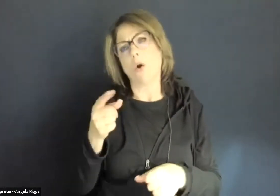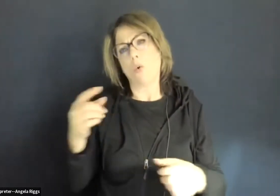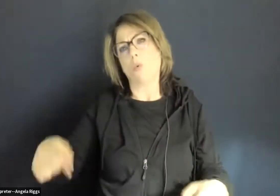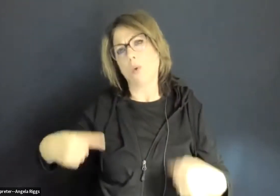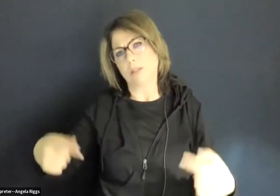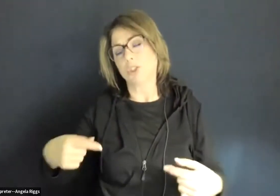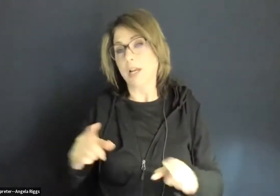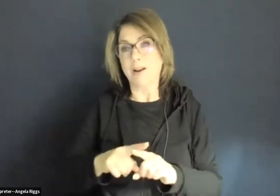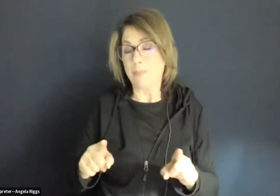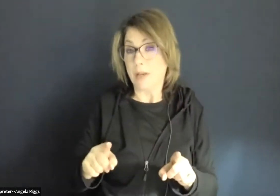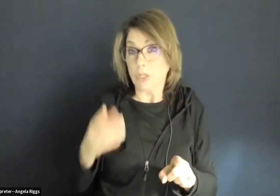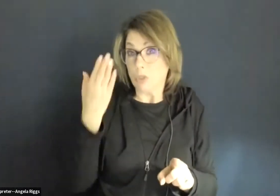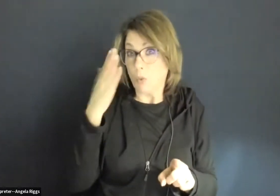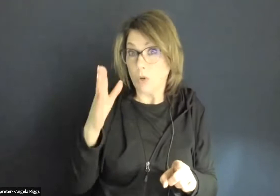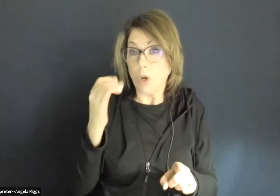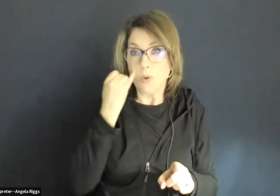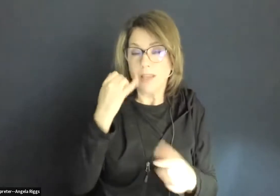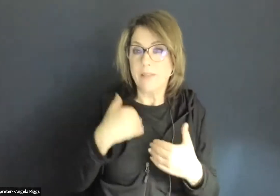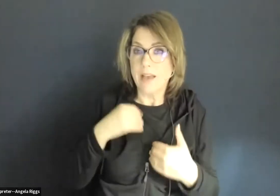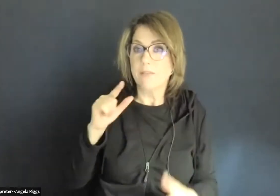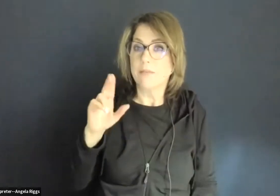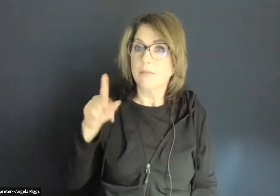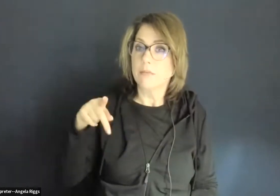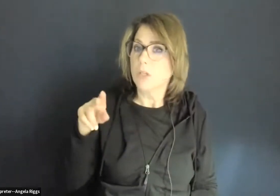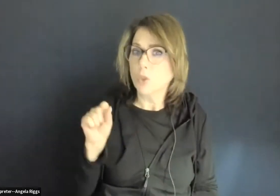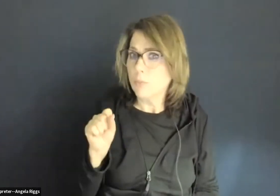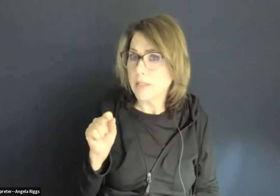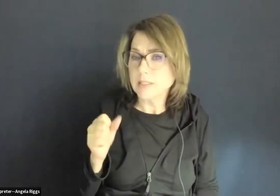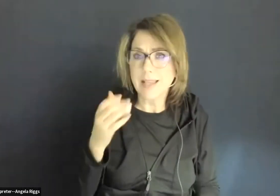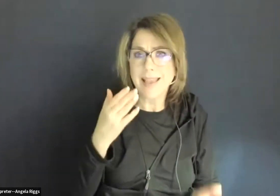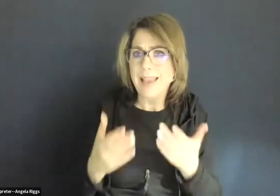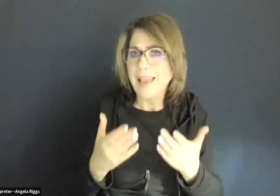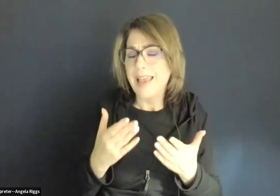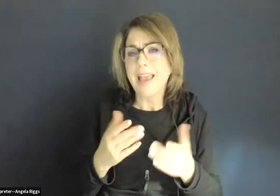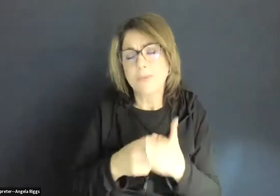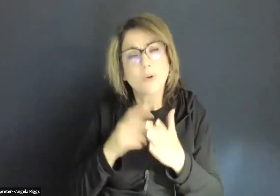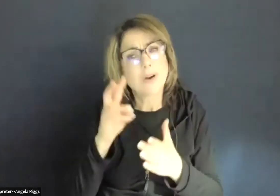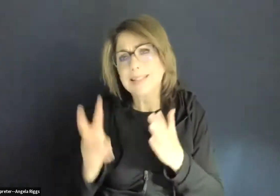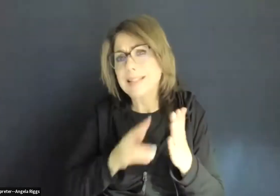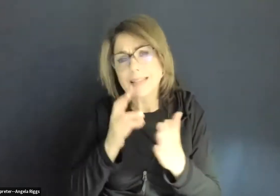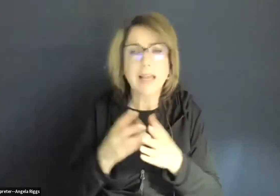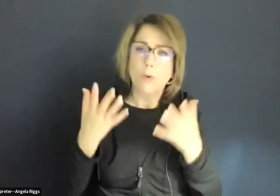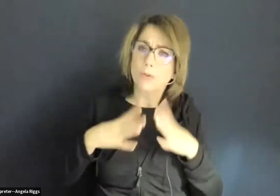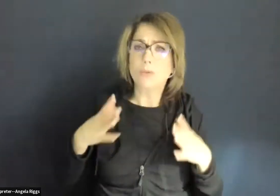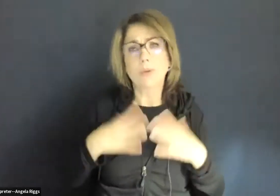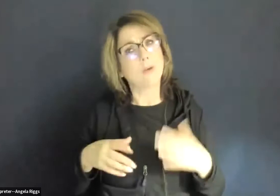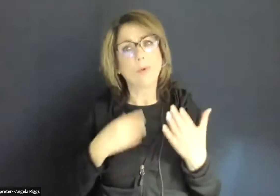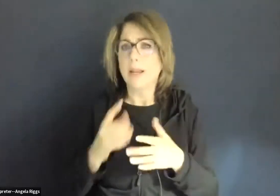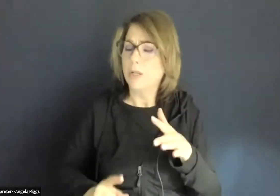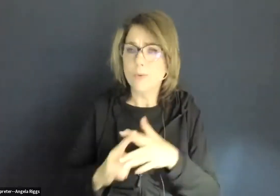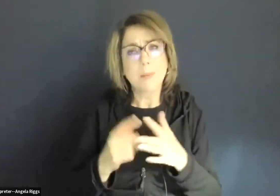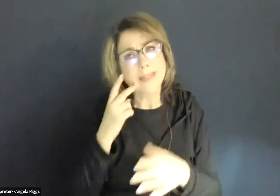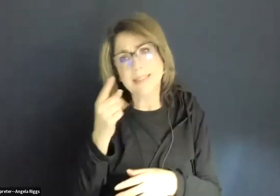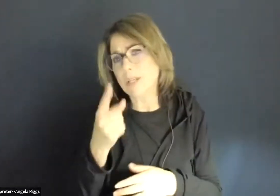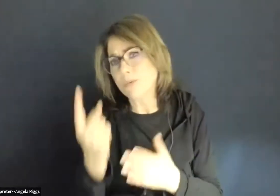not that they have lupus and that it took them 6 hours to get ready to come see you for a 1 hour meeting. And there's